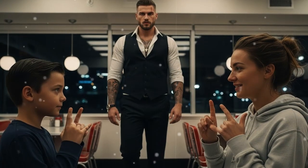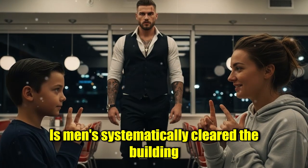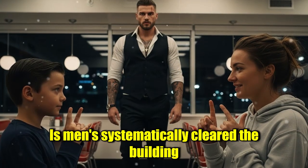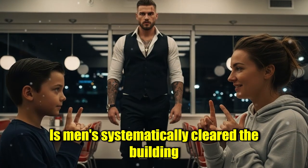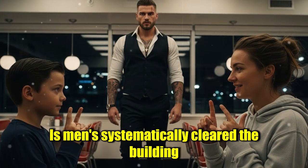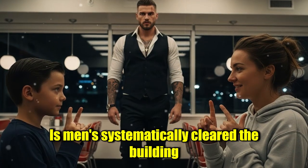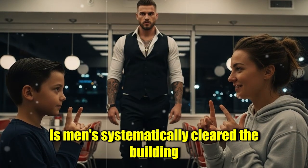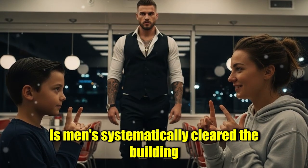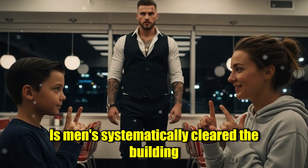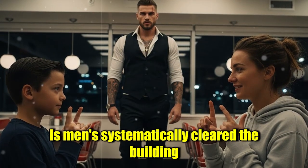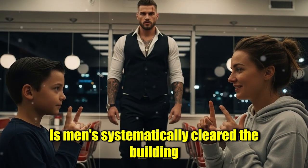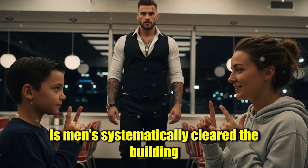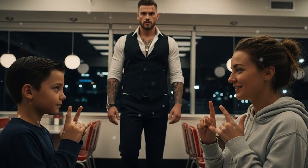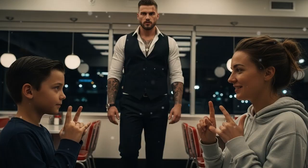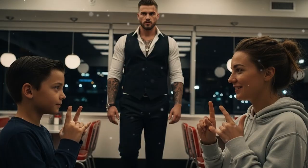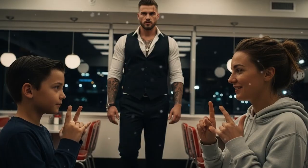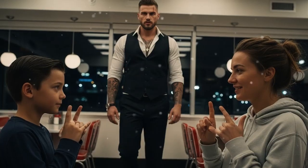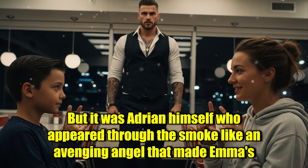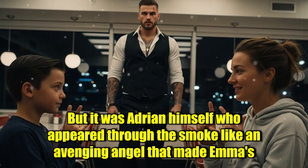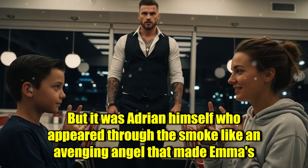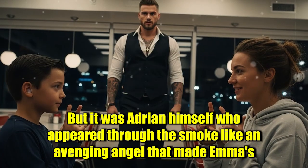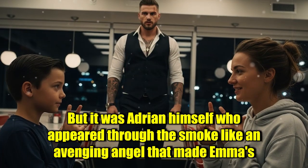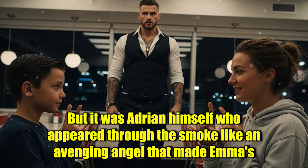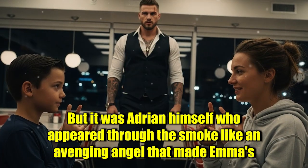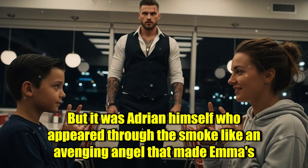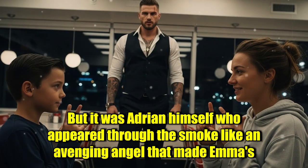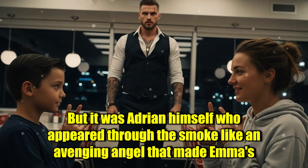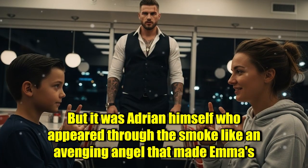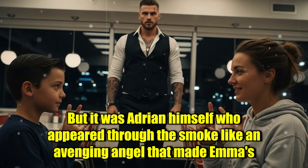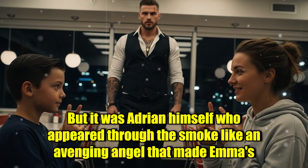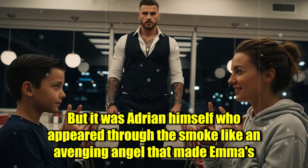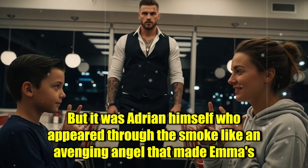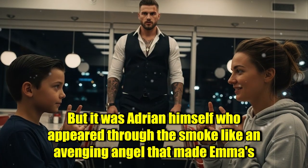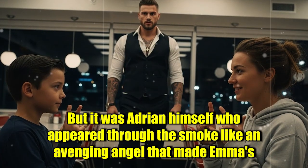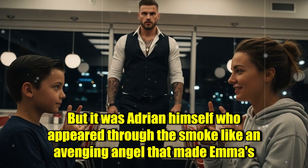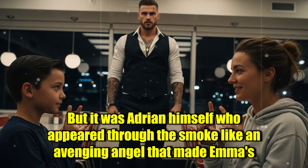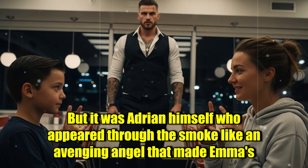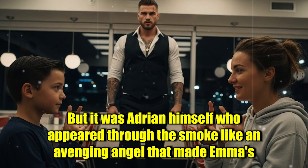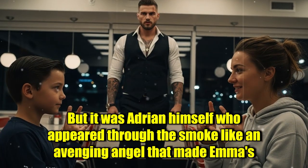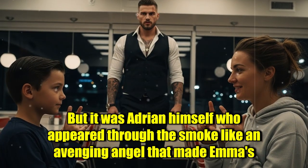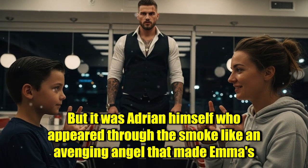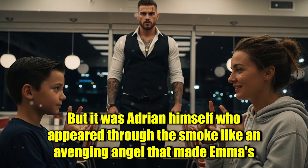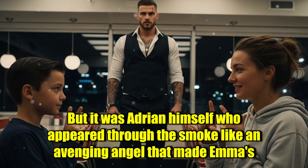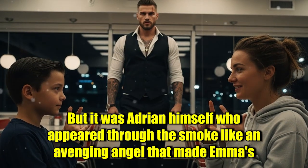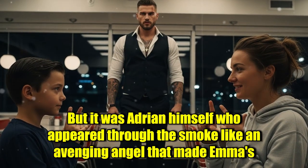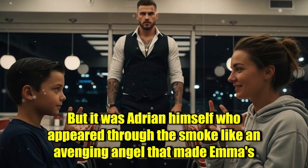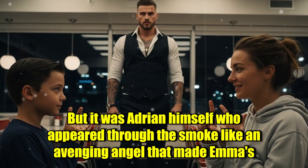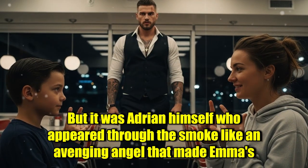men systematically cleared the building. But it was Adrian himself who appeared through the smoke like an avenging angel that made Emma's